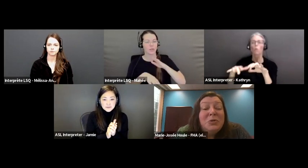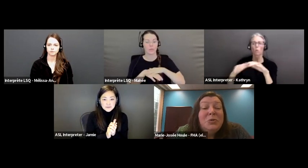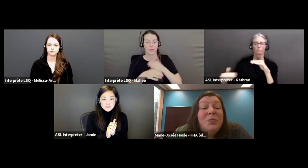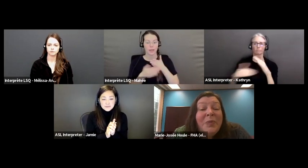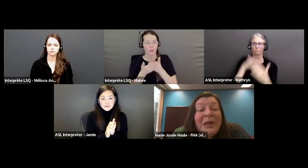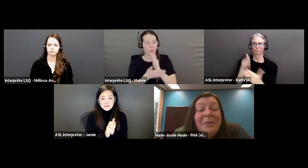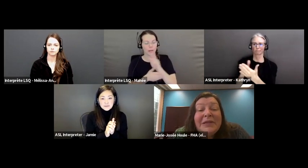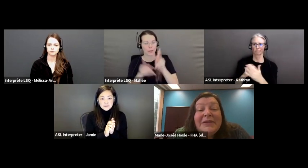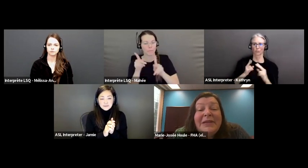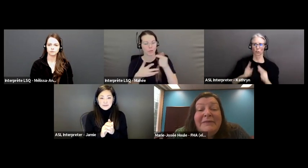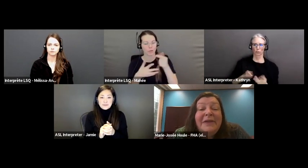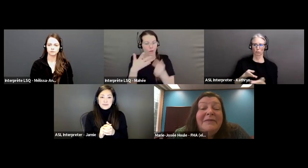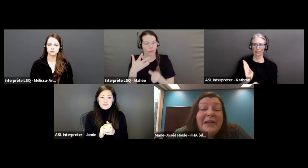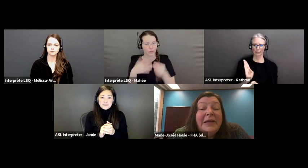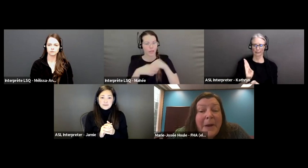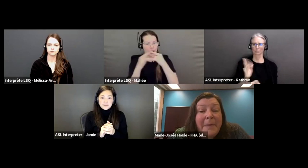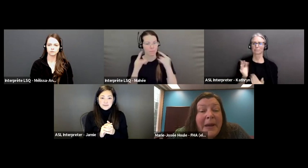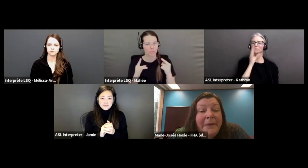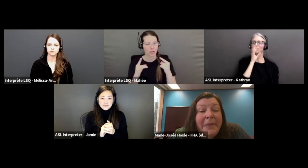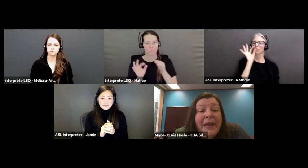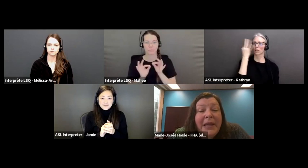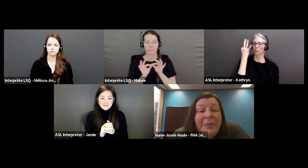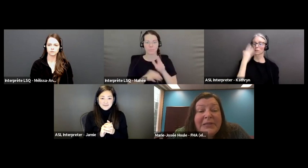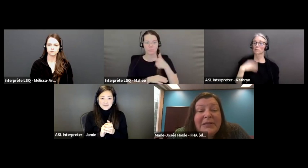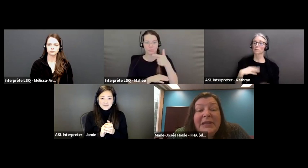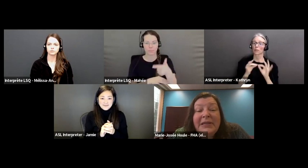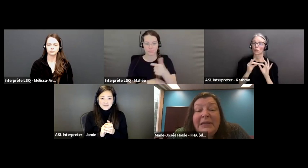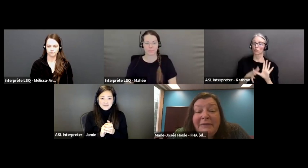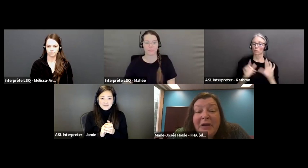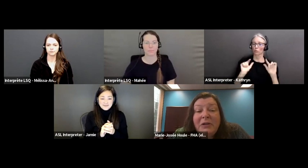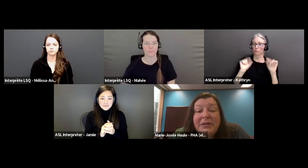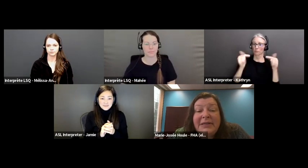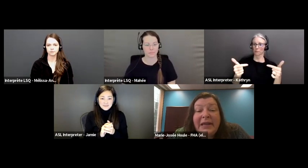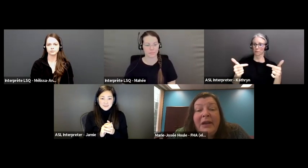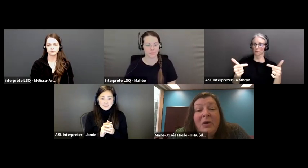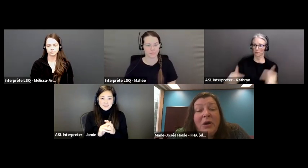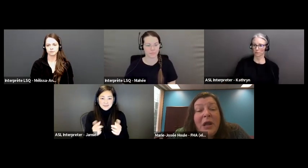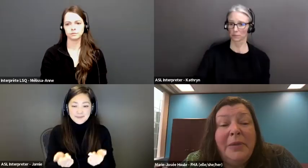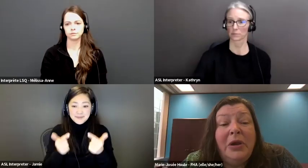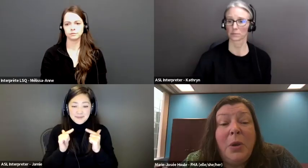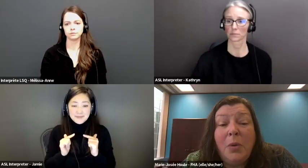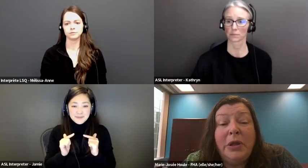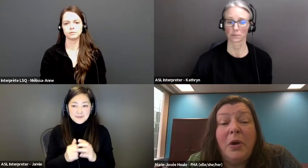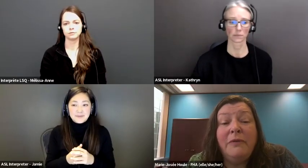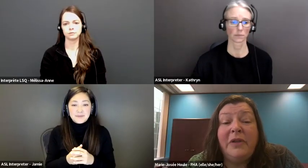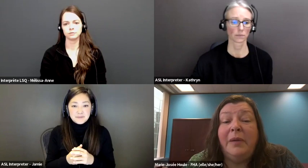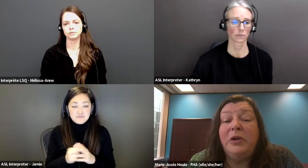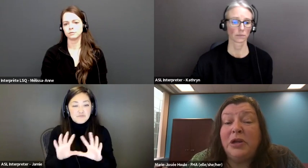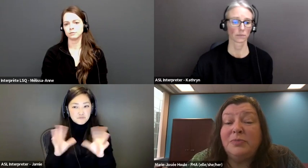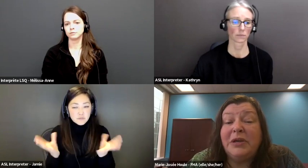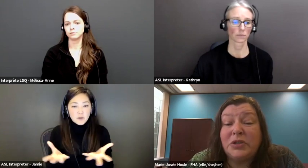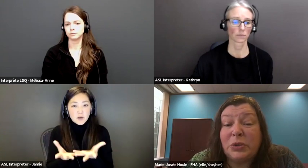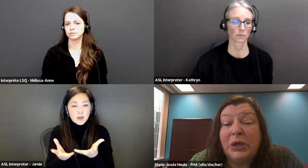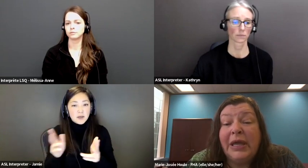Avant tout, les personnes qui vivent dans les campements et les personnes qui défendent leurs intérêts ont réclamé un nombre de convenables